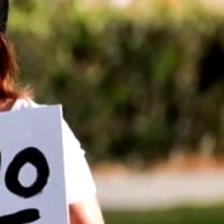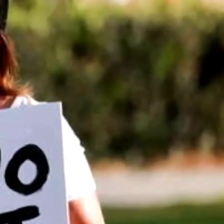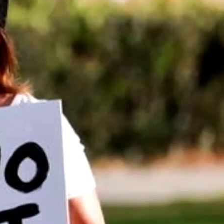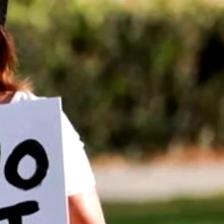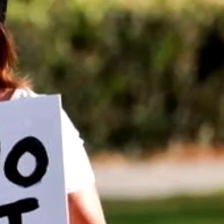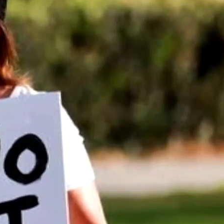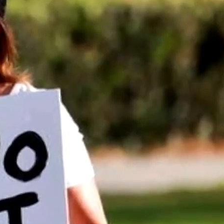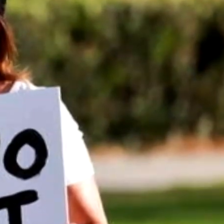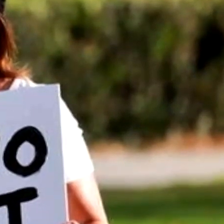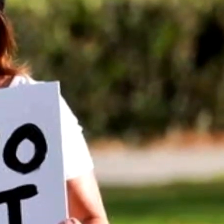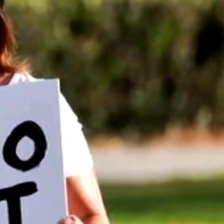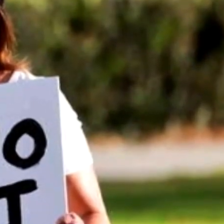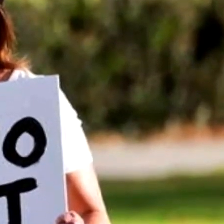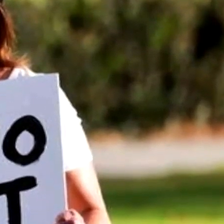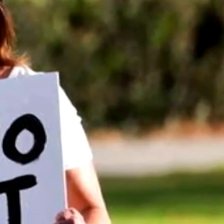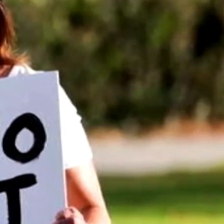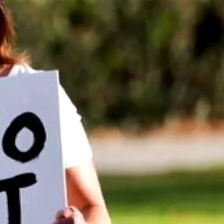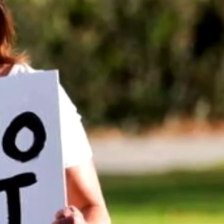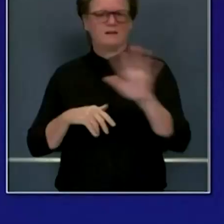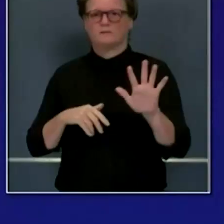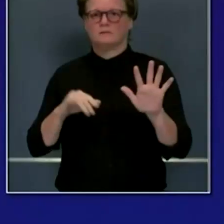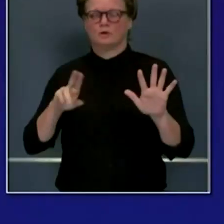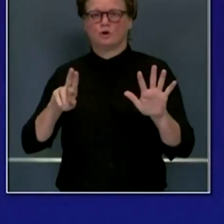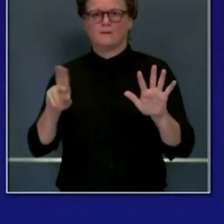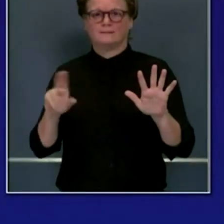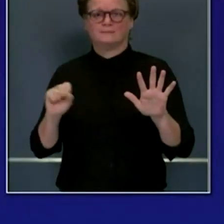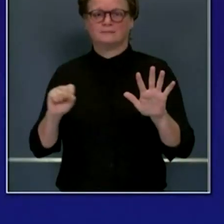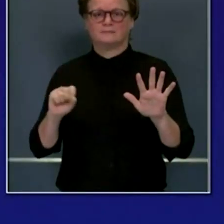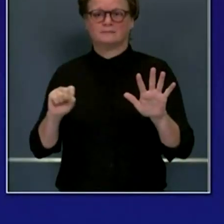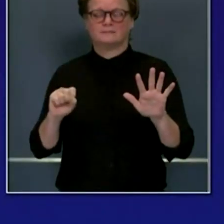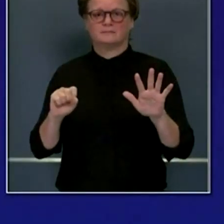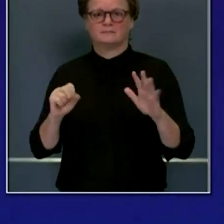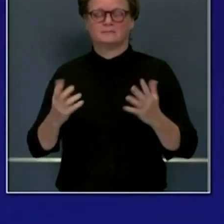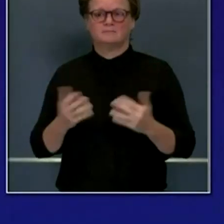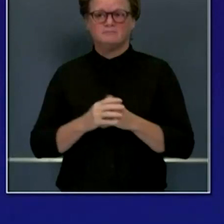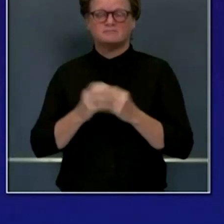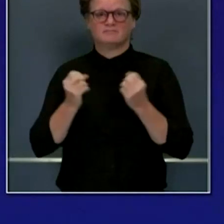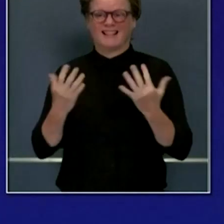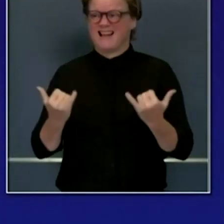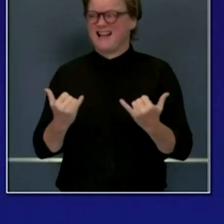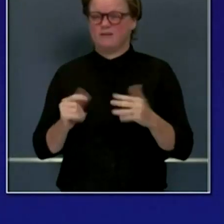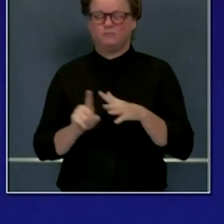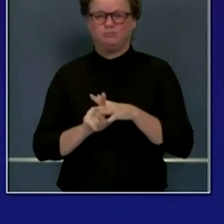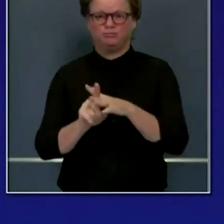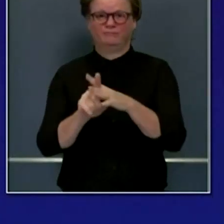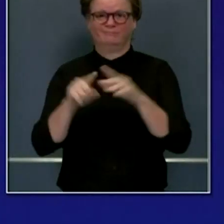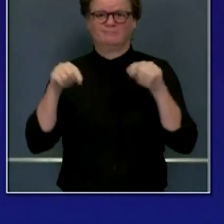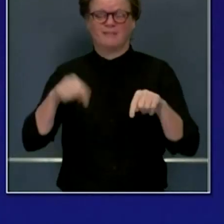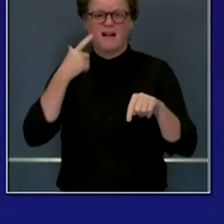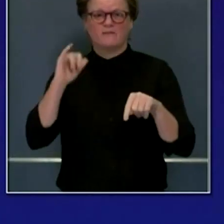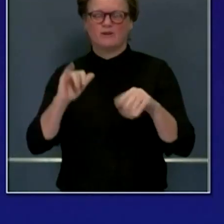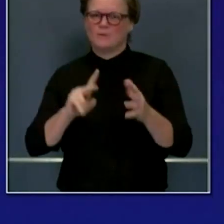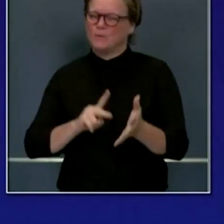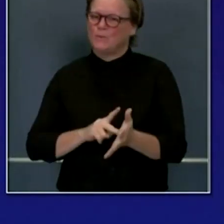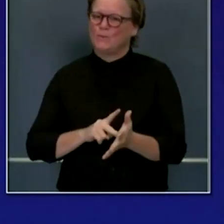in 41 out of the state's 58 counties. Daily cases, though, in the state of California have doubled just in the last